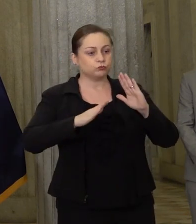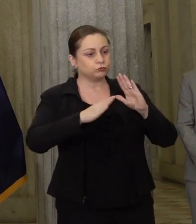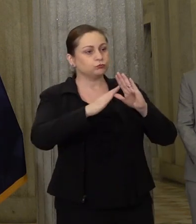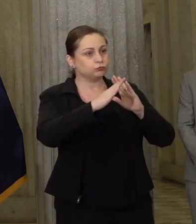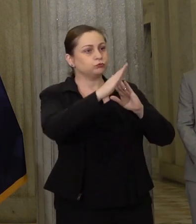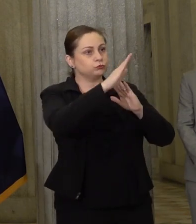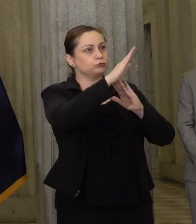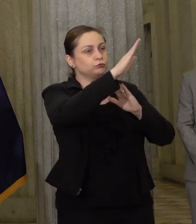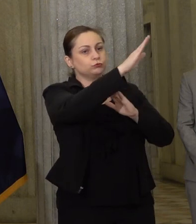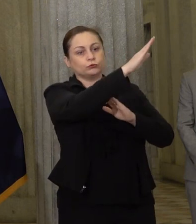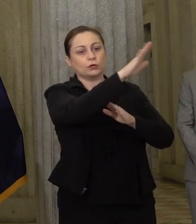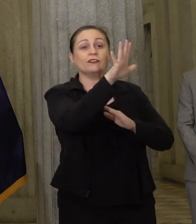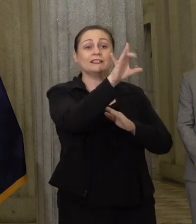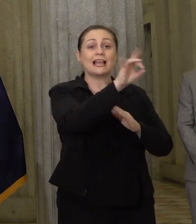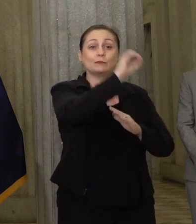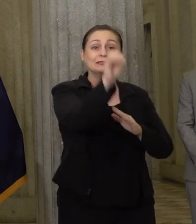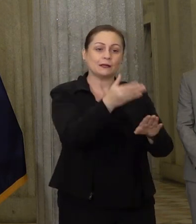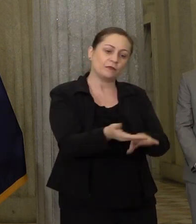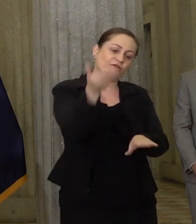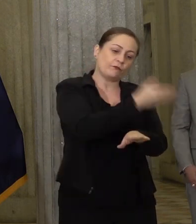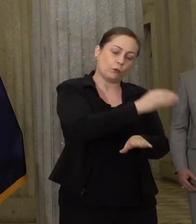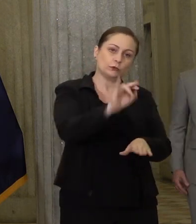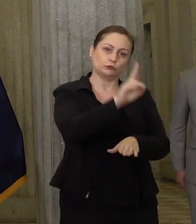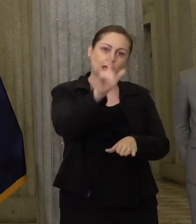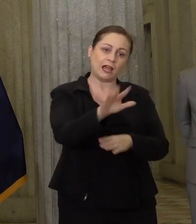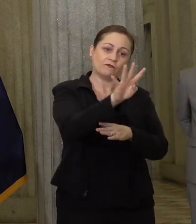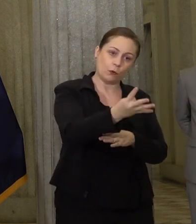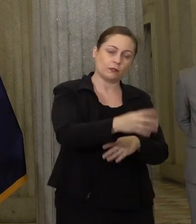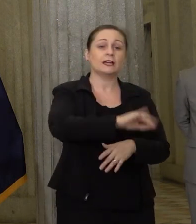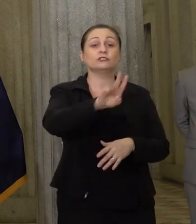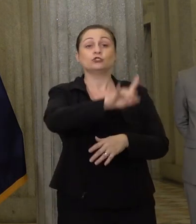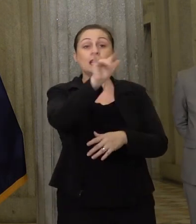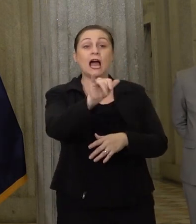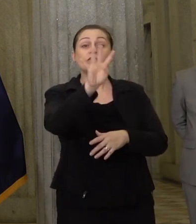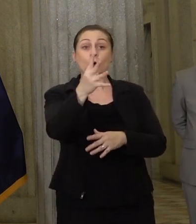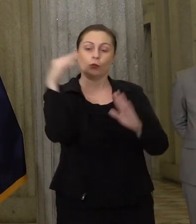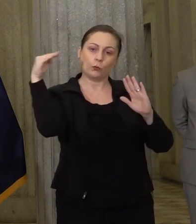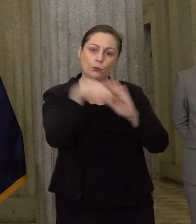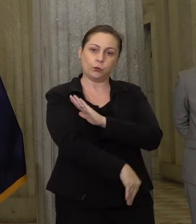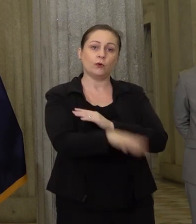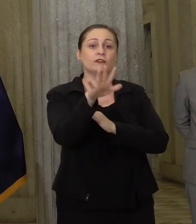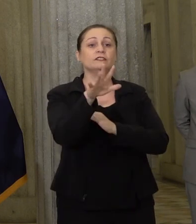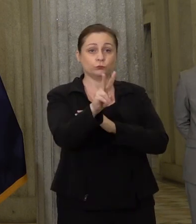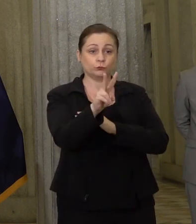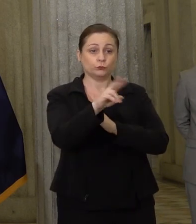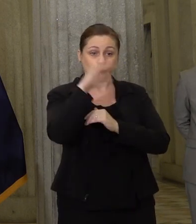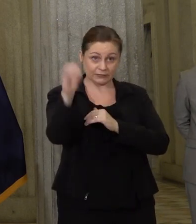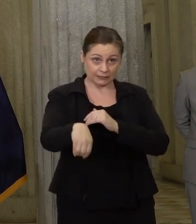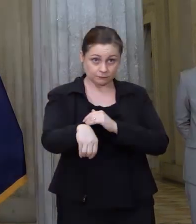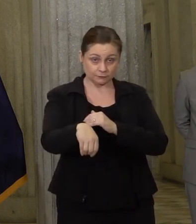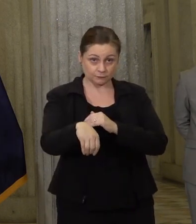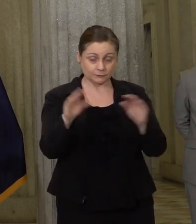to 58% the week ending before July 4th. The week ending July 4th, it dropped back to 52%. Clearly,